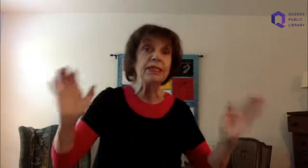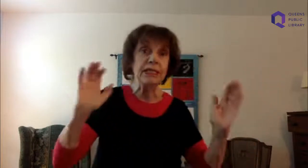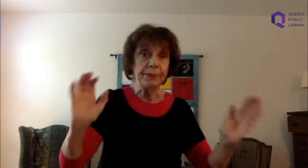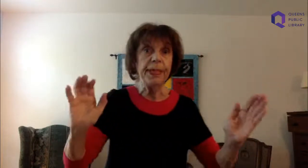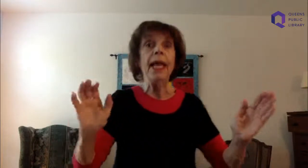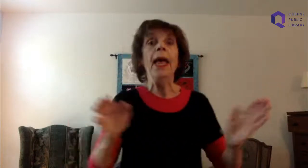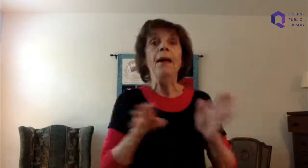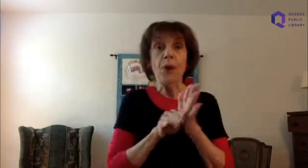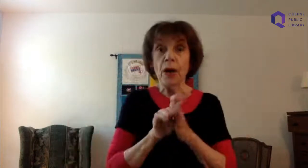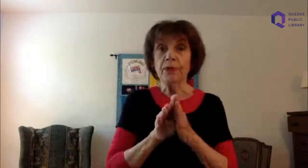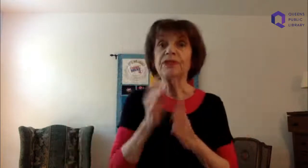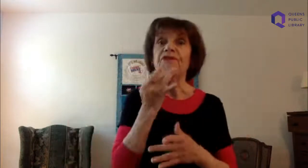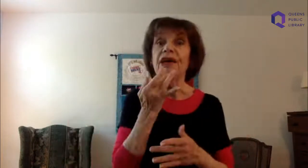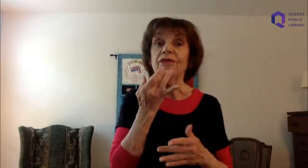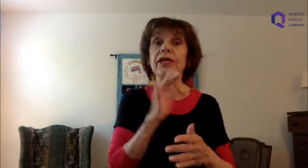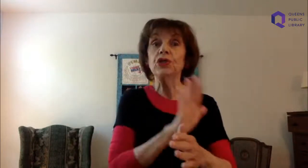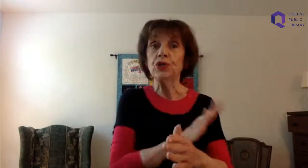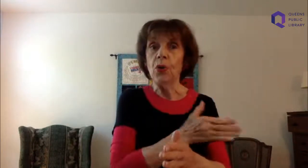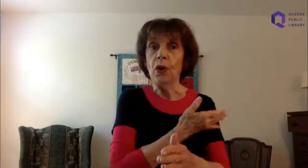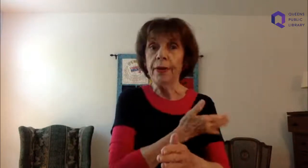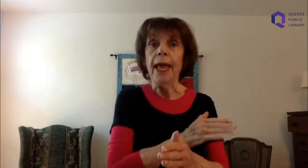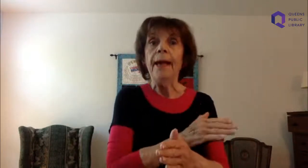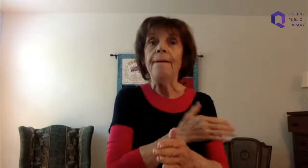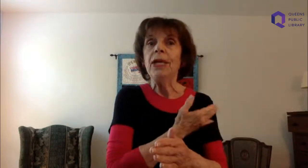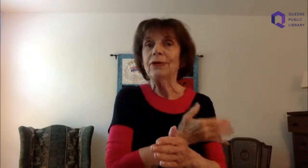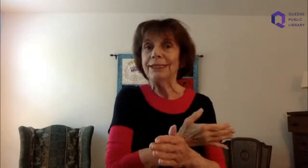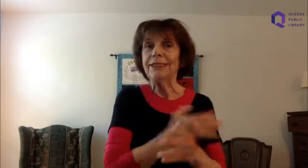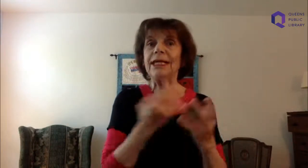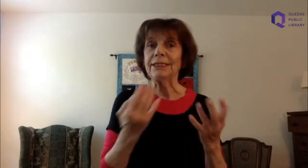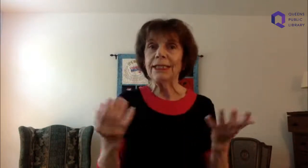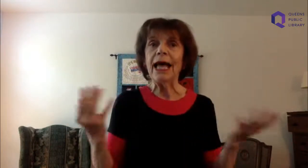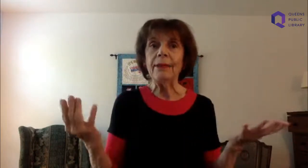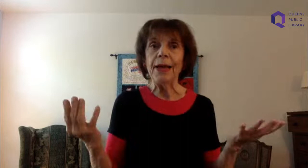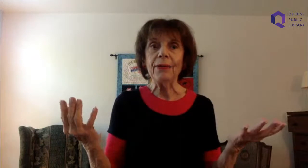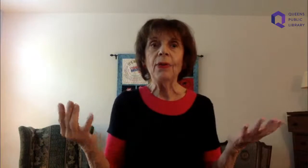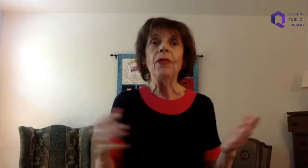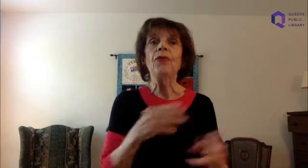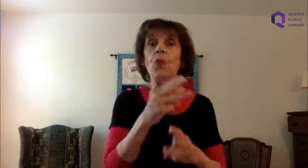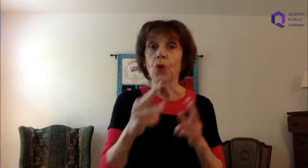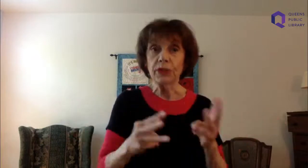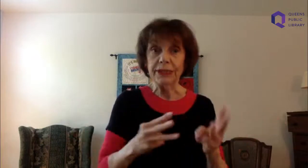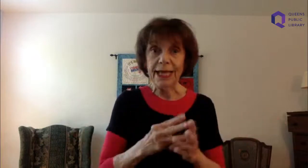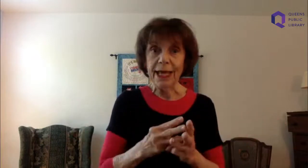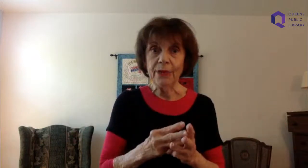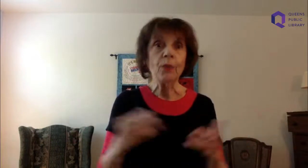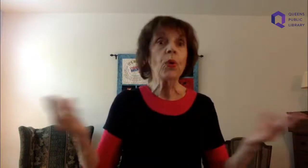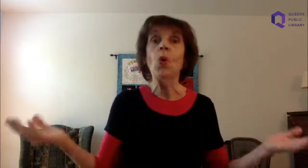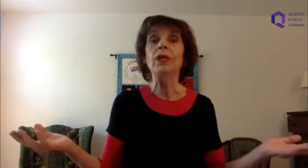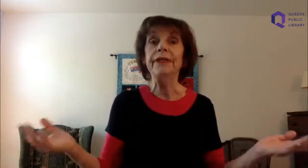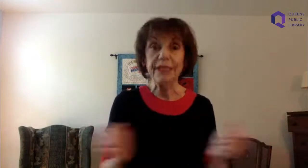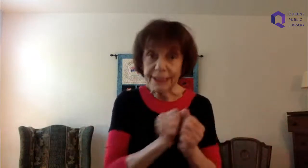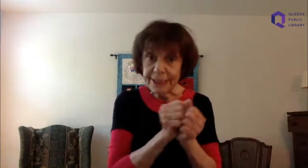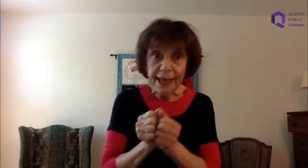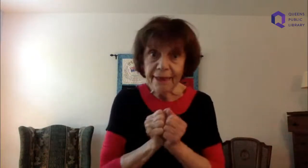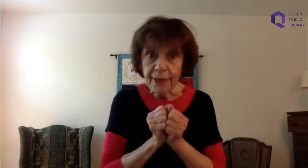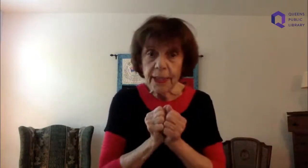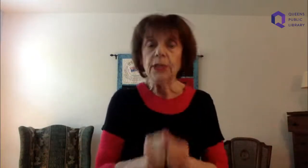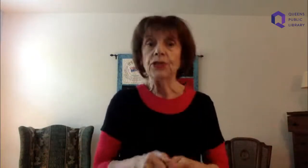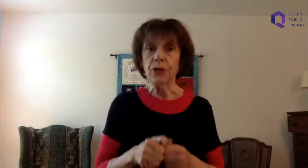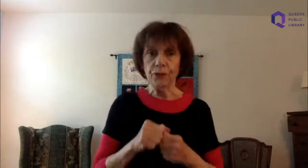happens to be Barbara's favorite song because it tells a lot about the world today, that we're all in this together. So from